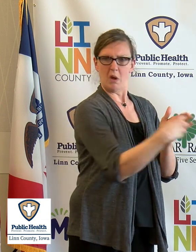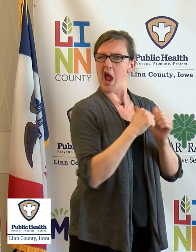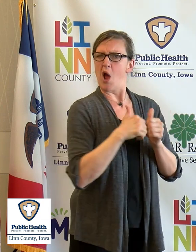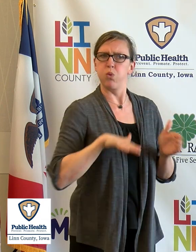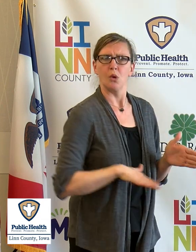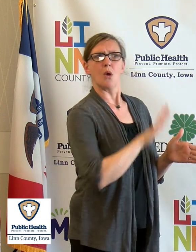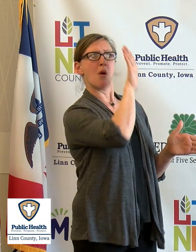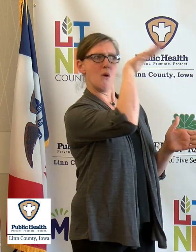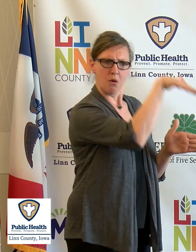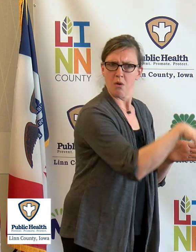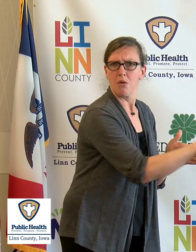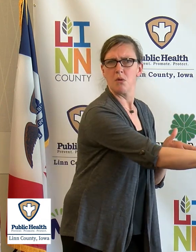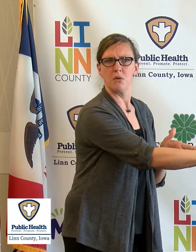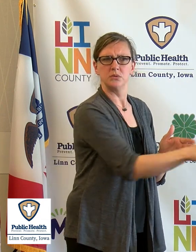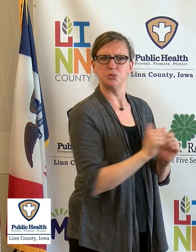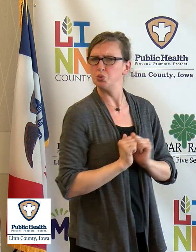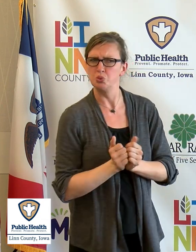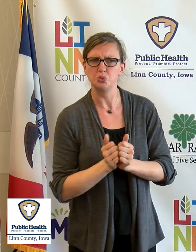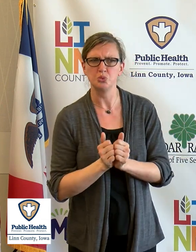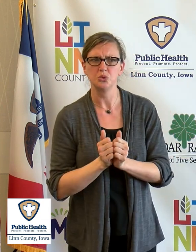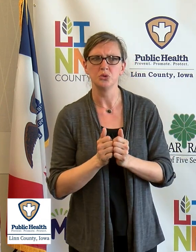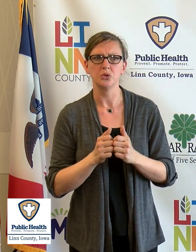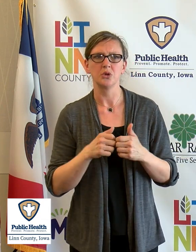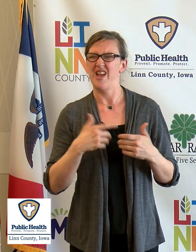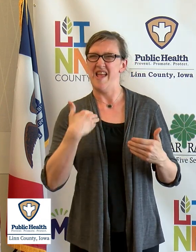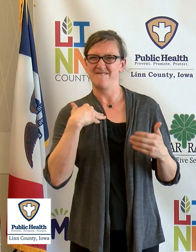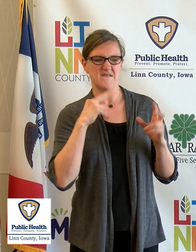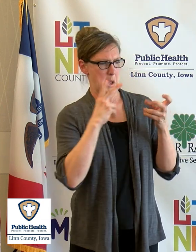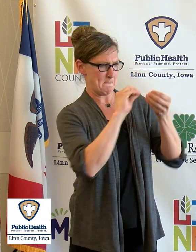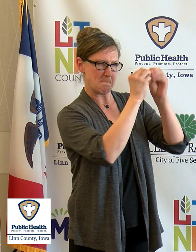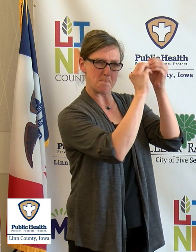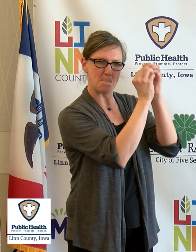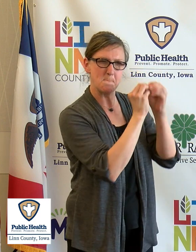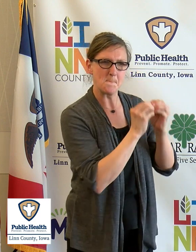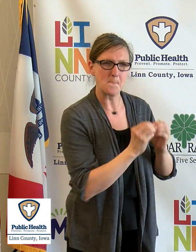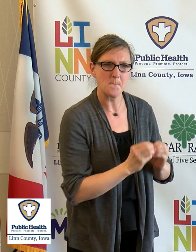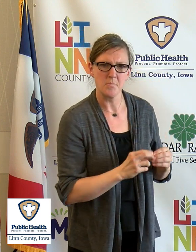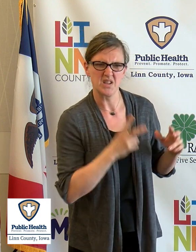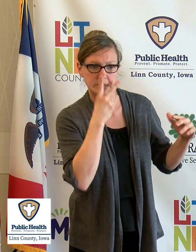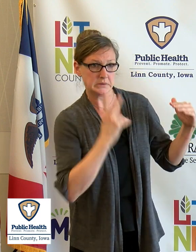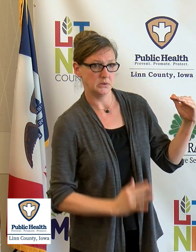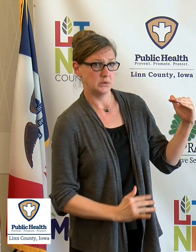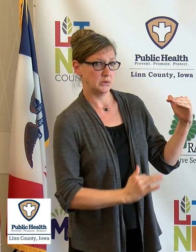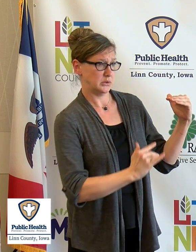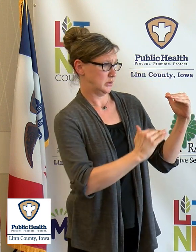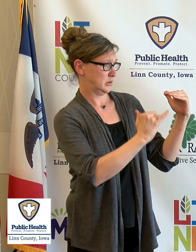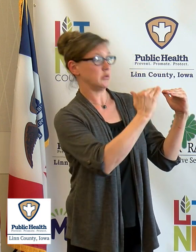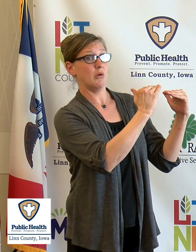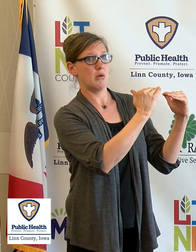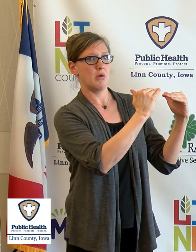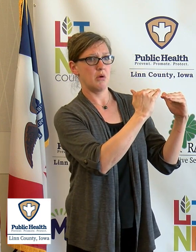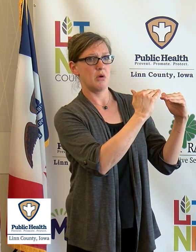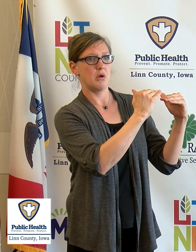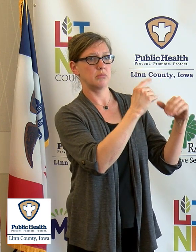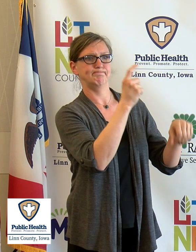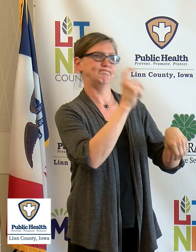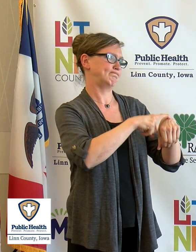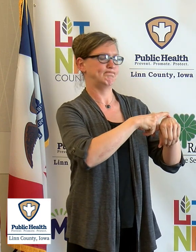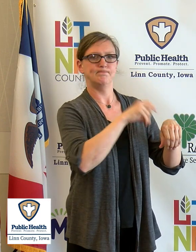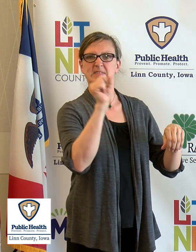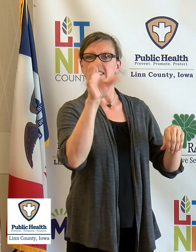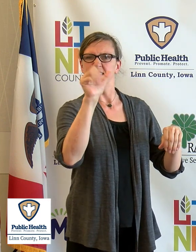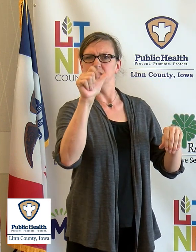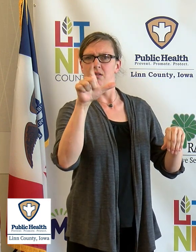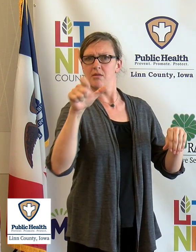region reaches a score of 10, that she would consider shelter in place. Well, we've reached a score of 10, and that